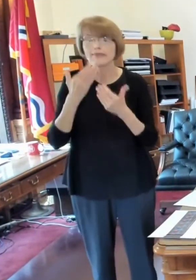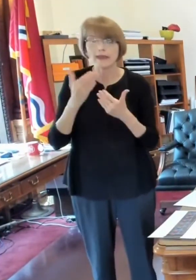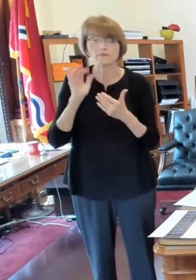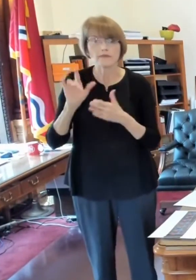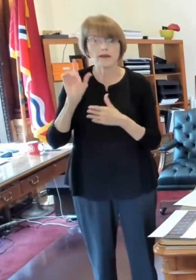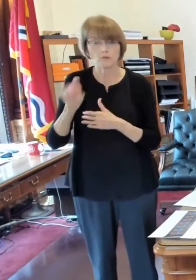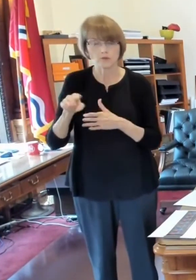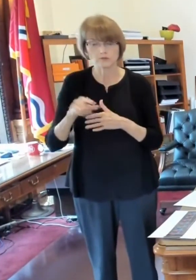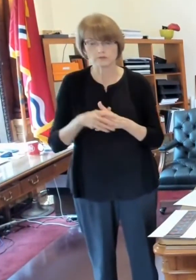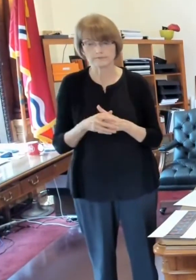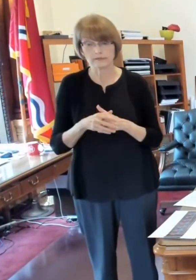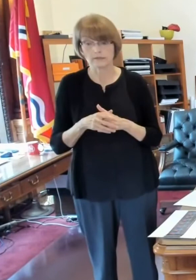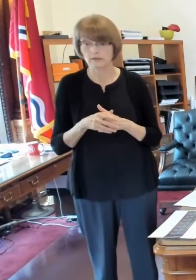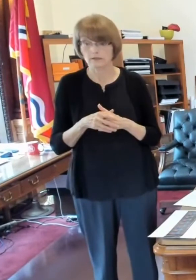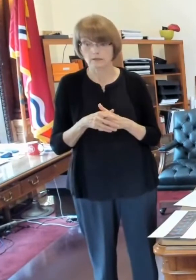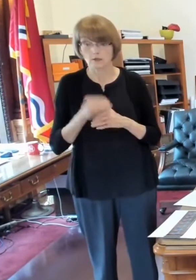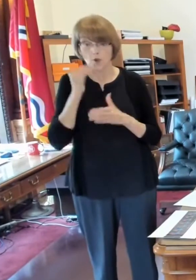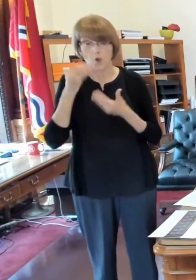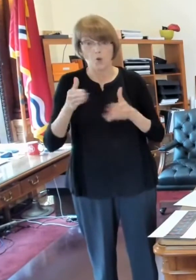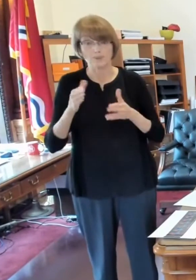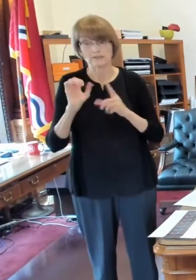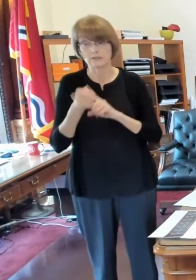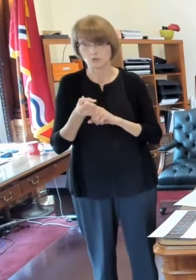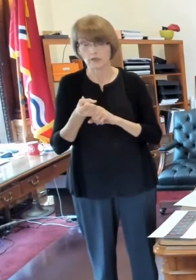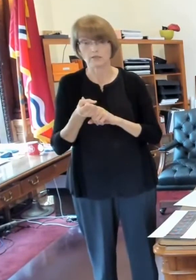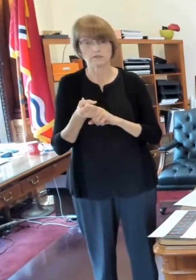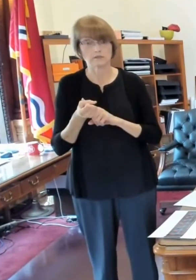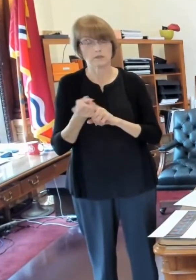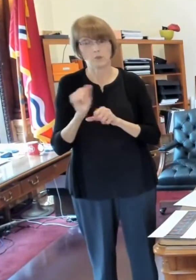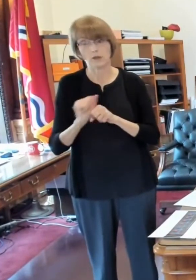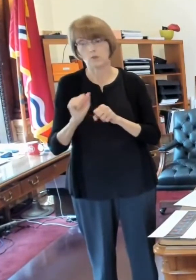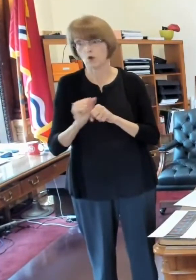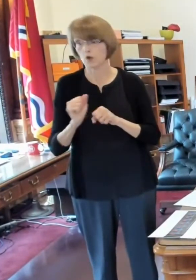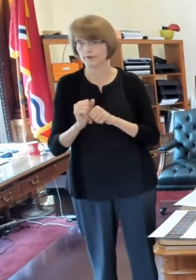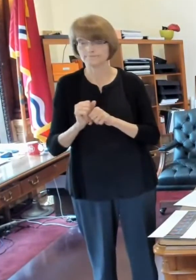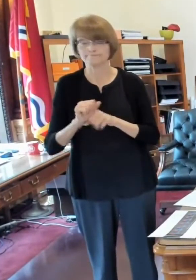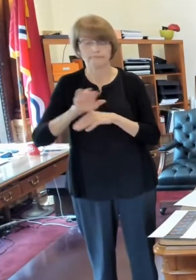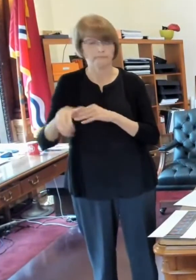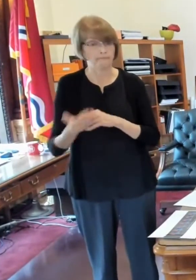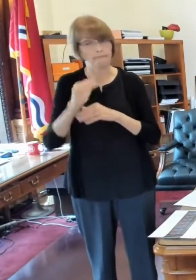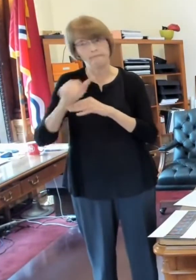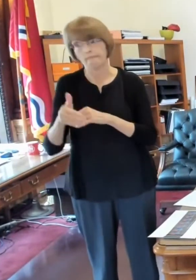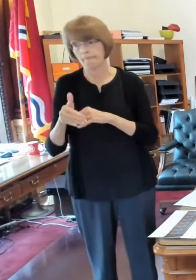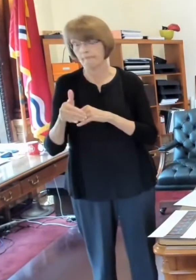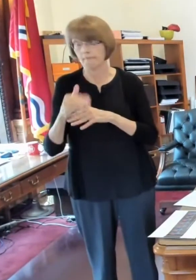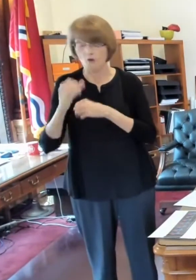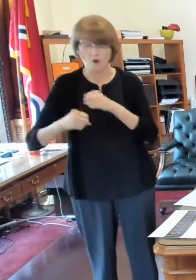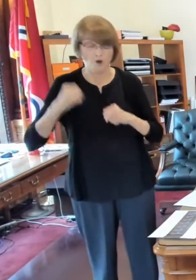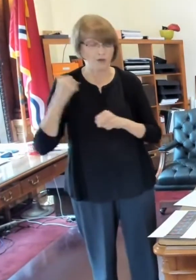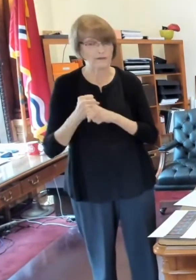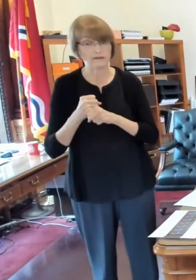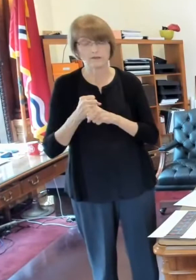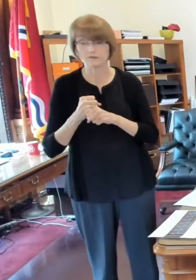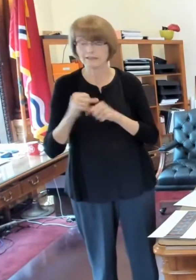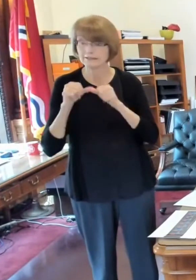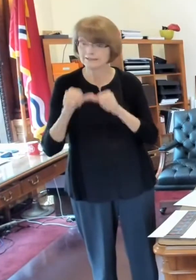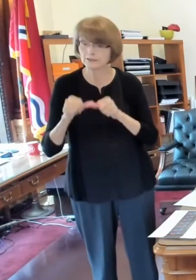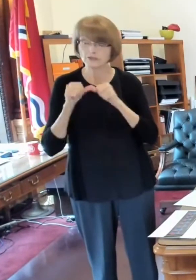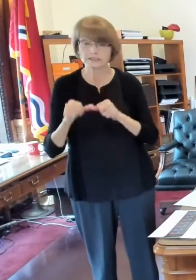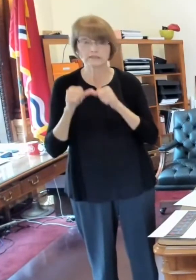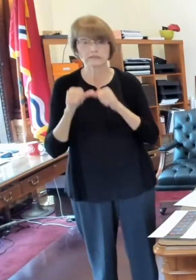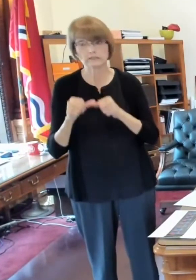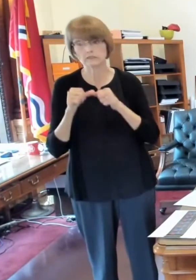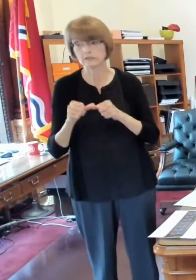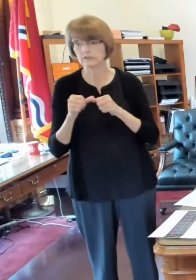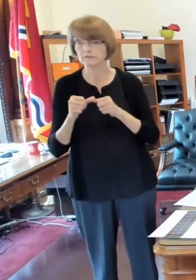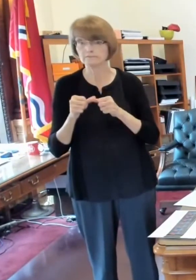on homelessness 24/7, or I should say 24 hours a day, 365 days a year, all the time.